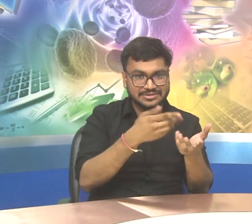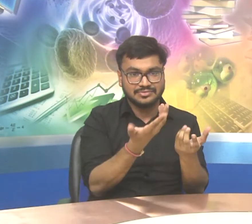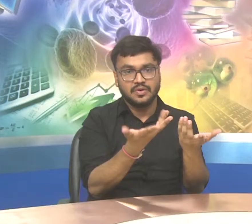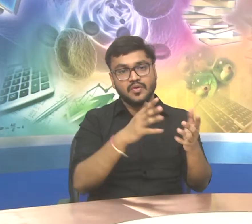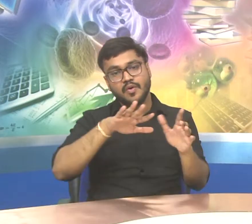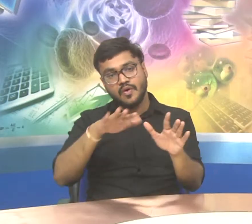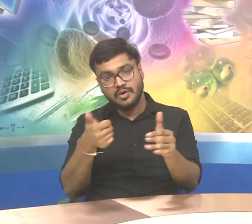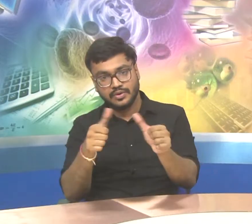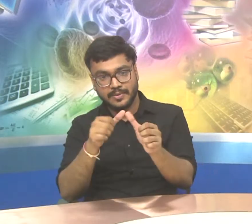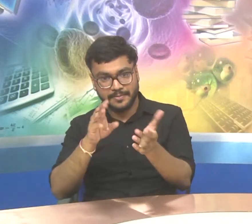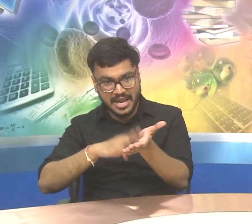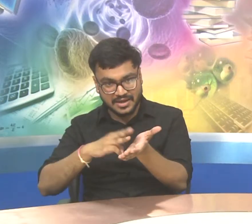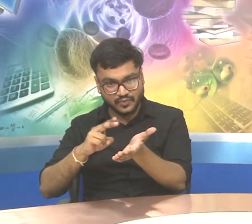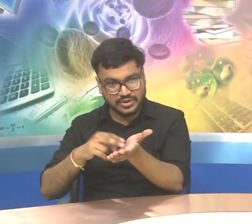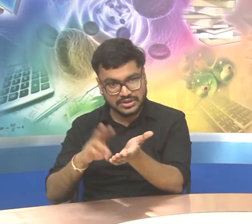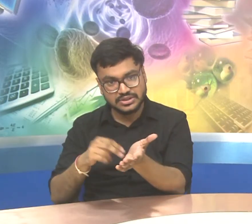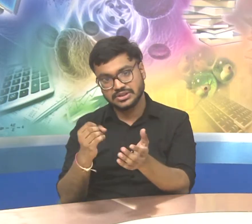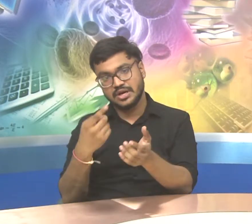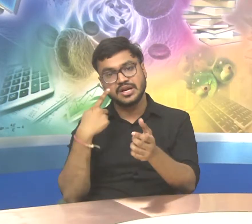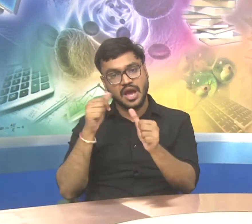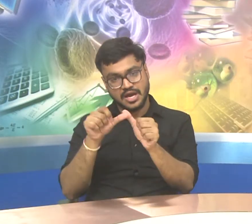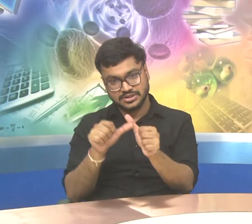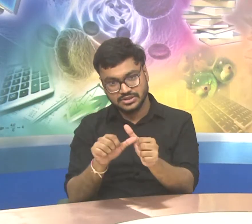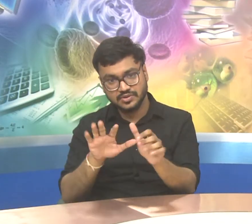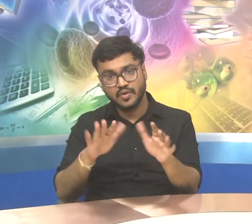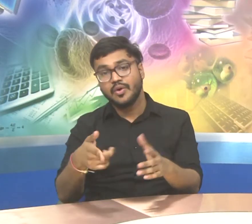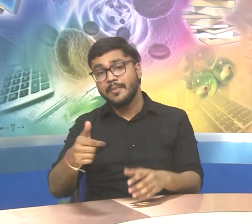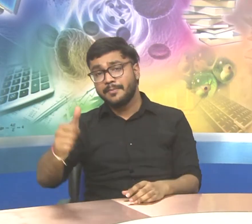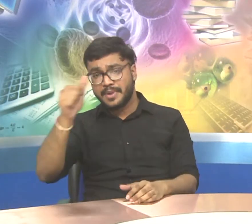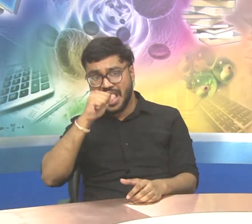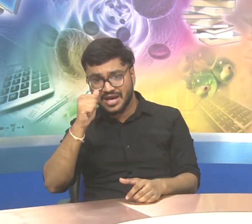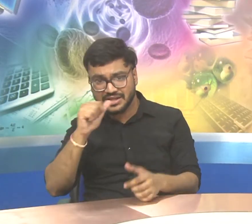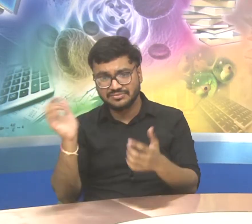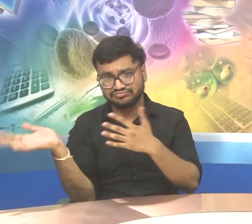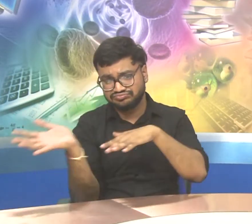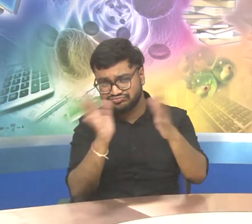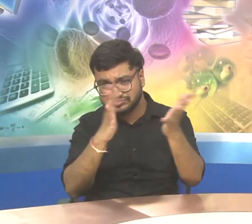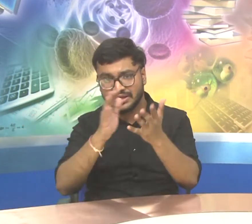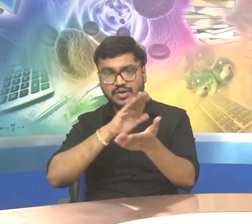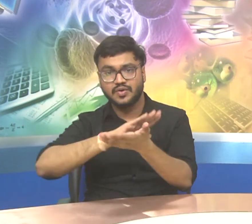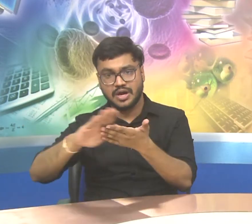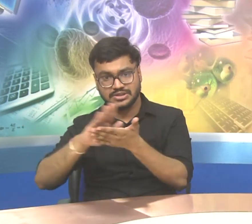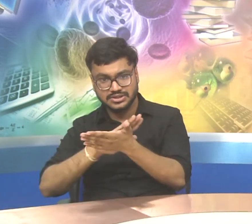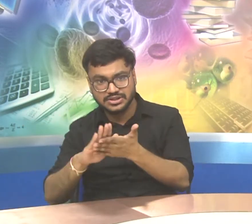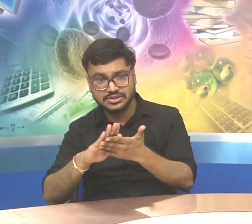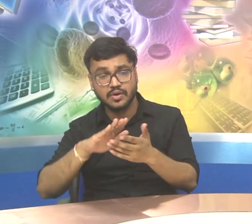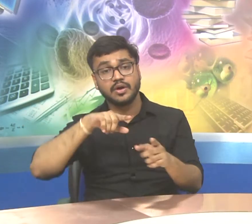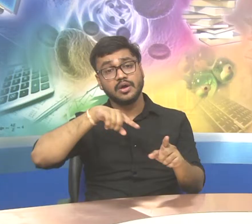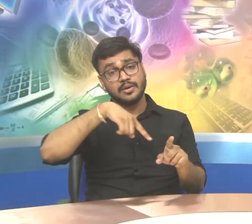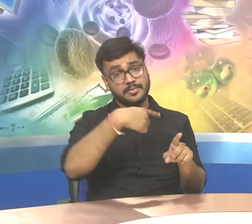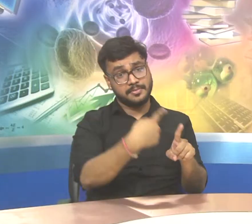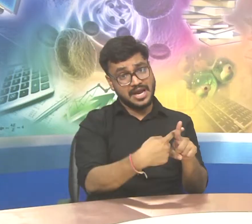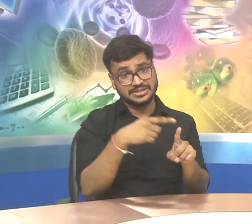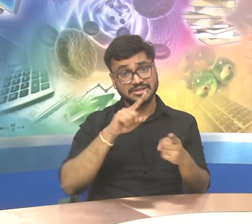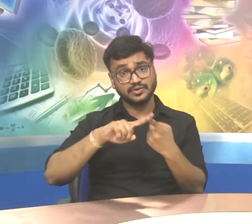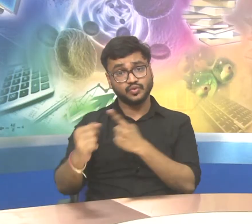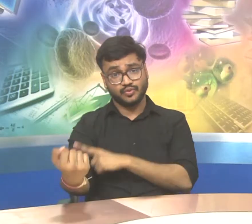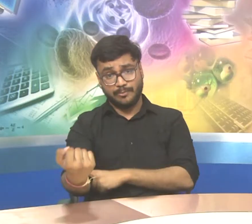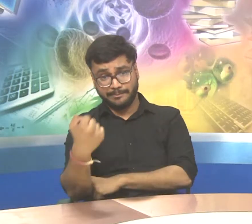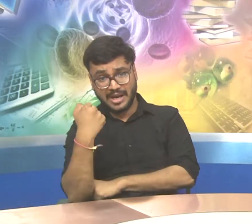methane, ammonia, water vapor, hydrogen includes with energy like lightning, UV